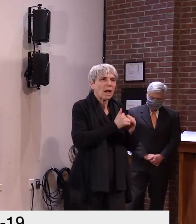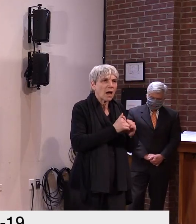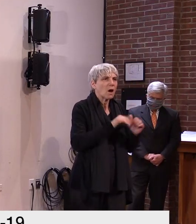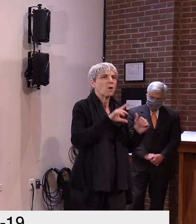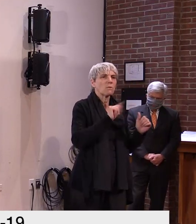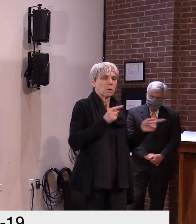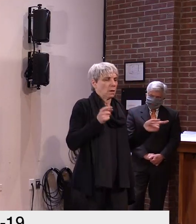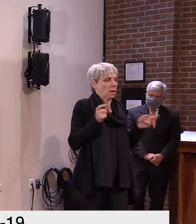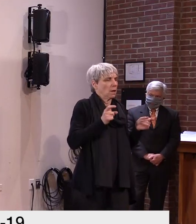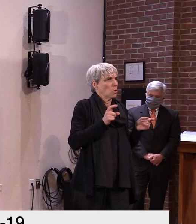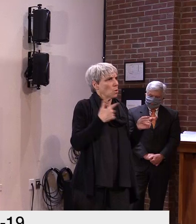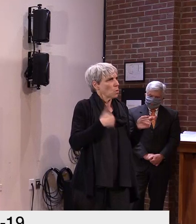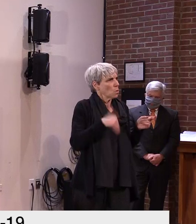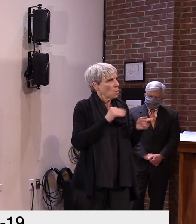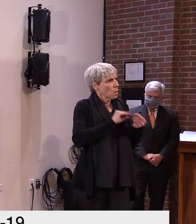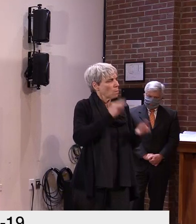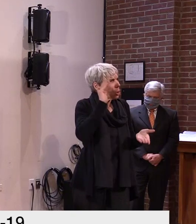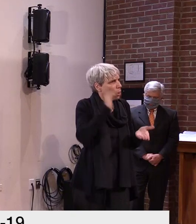reasons for success.